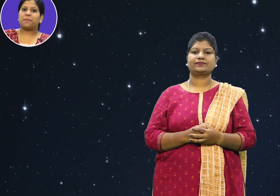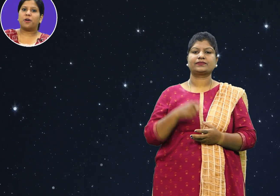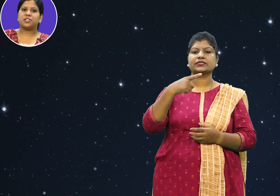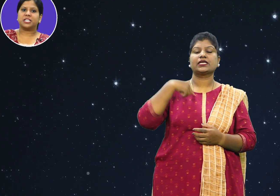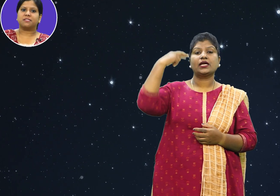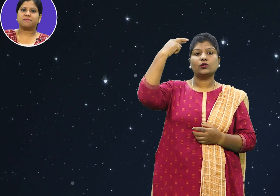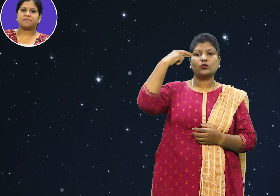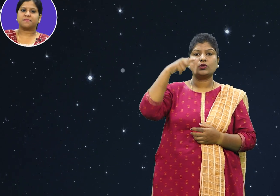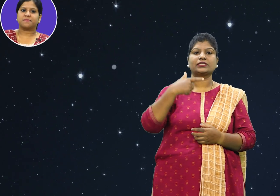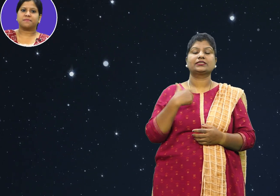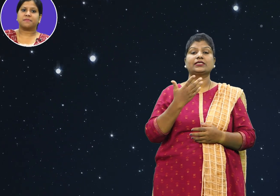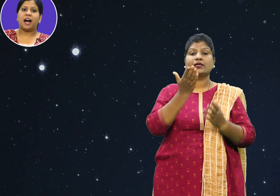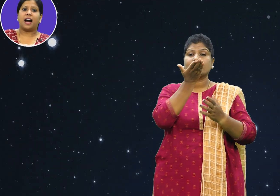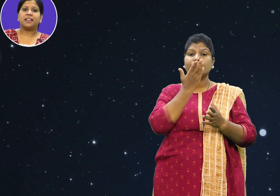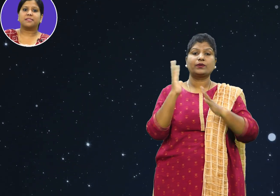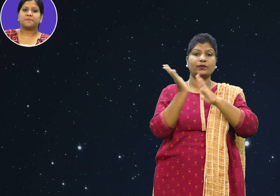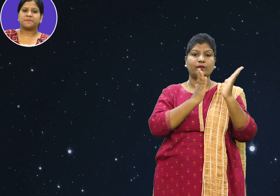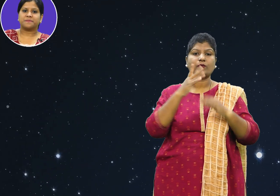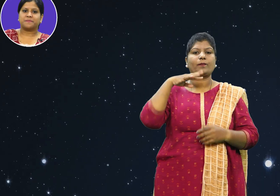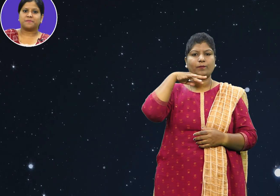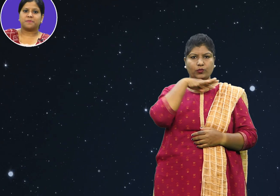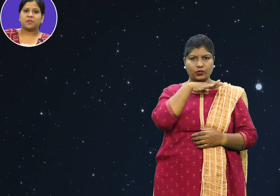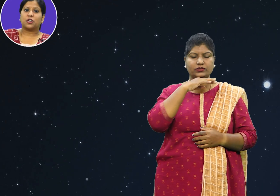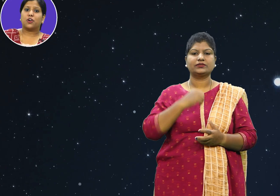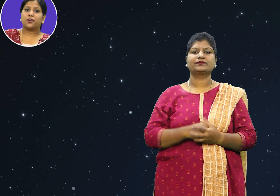causing air pollution are